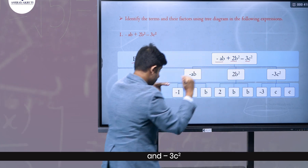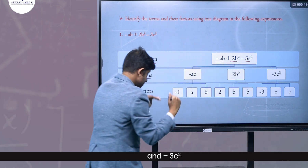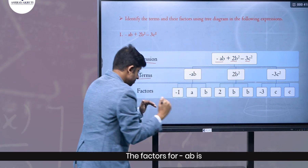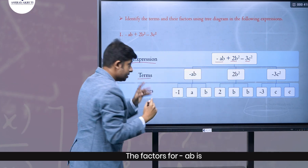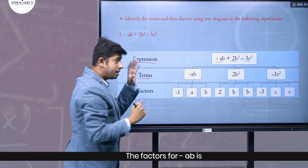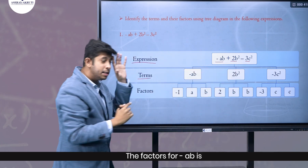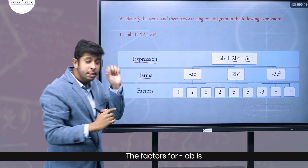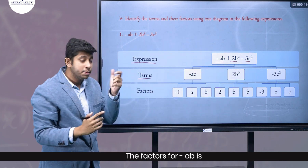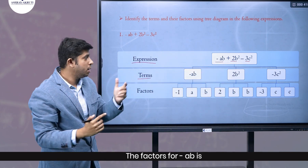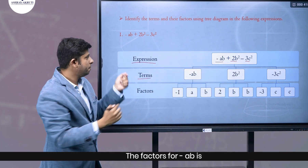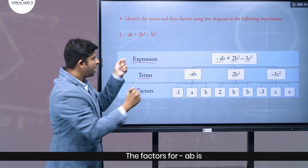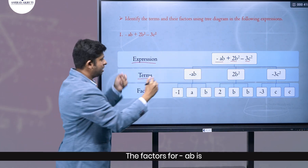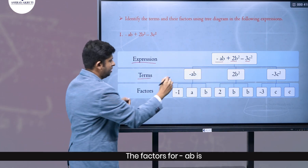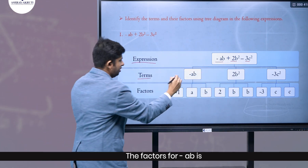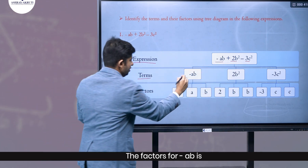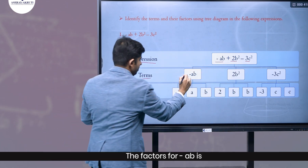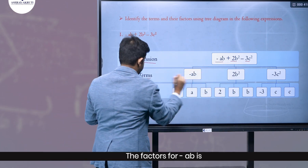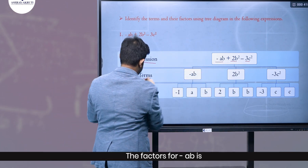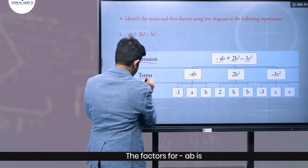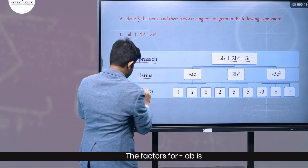The factors for minus AB is